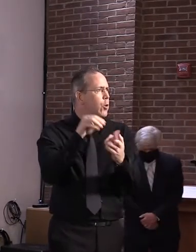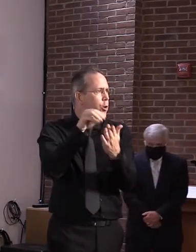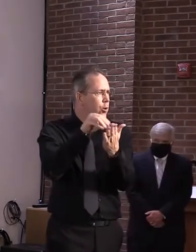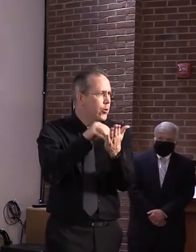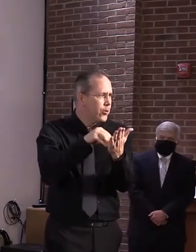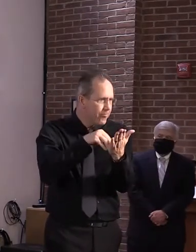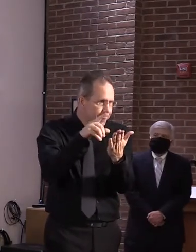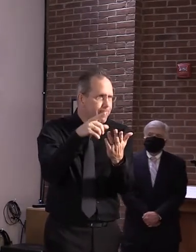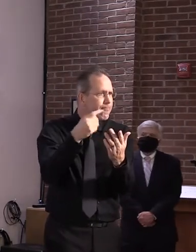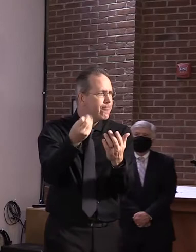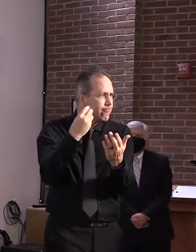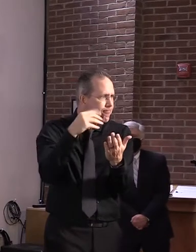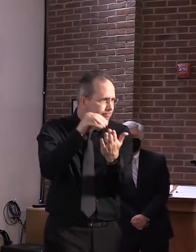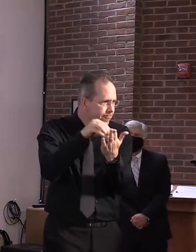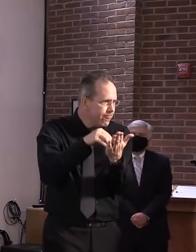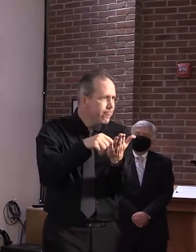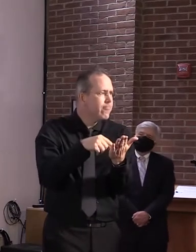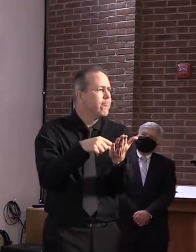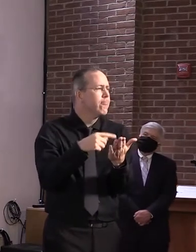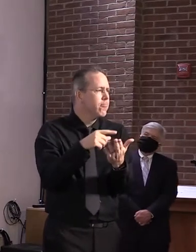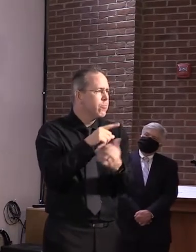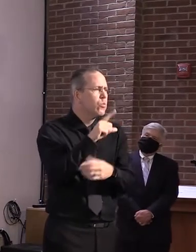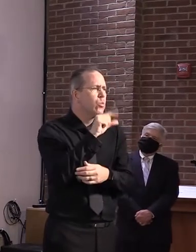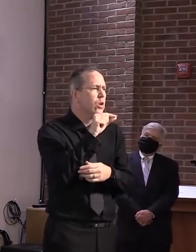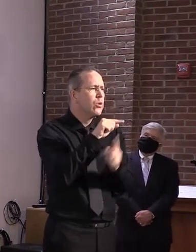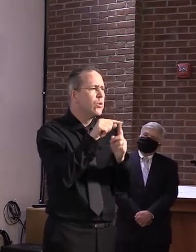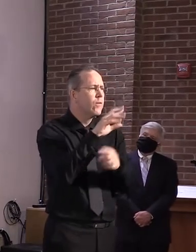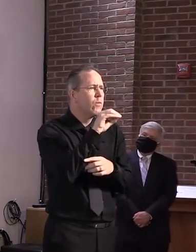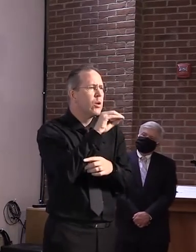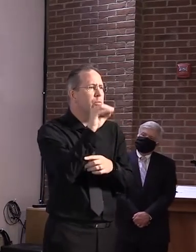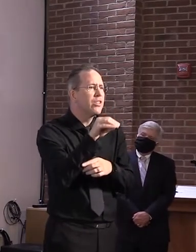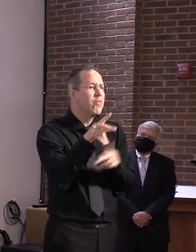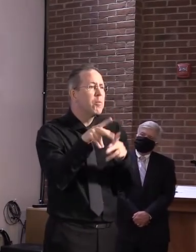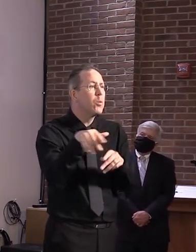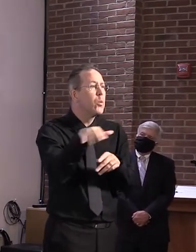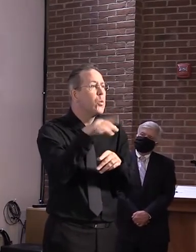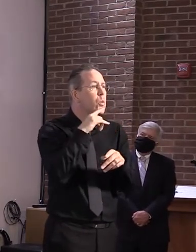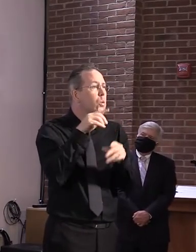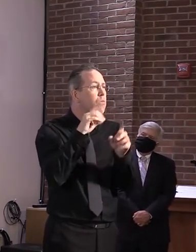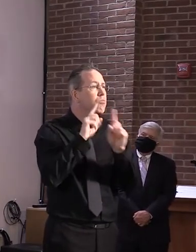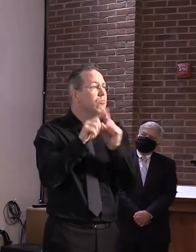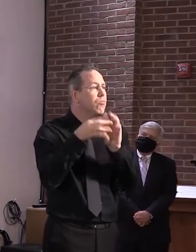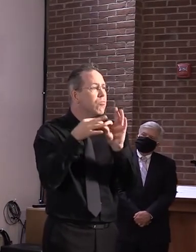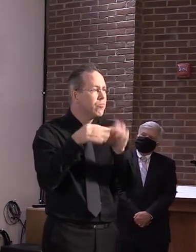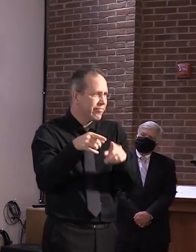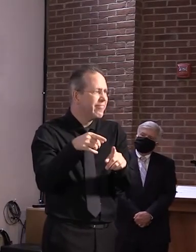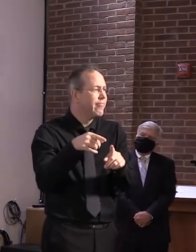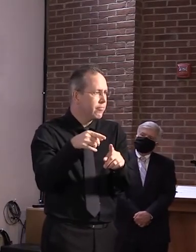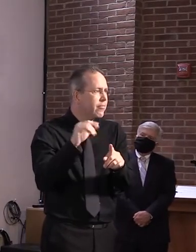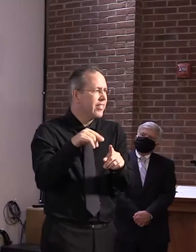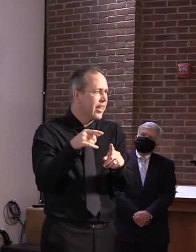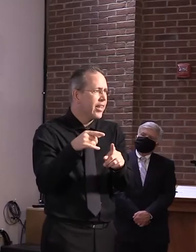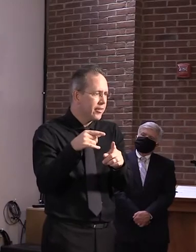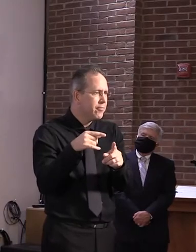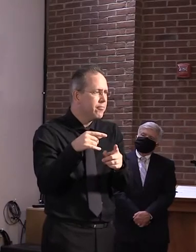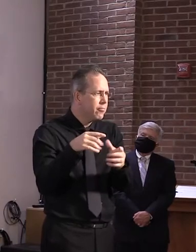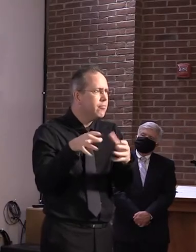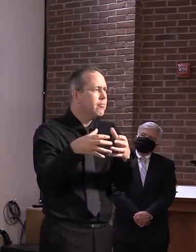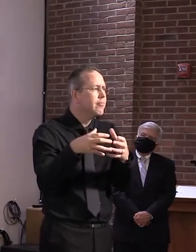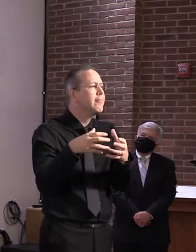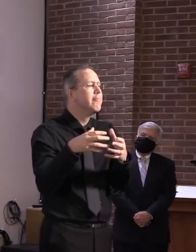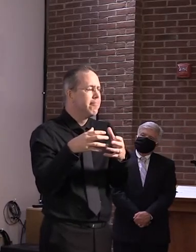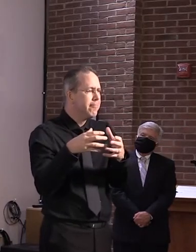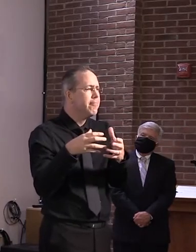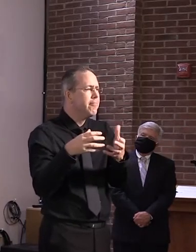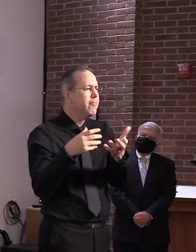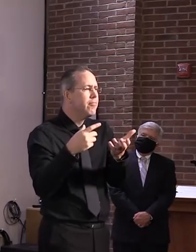20 to 40% of people actually not answering the phone when it came to the contact tracing process. And